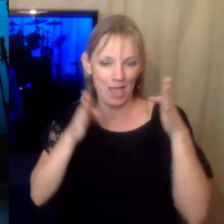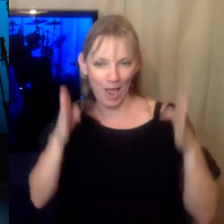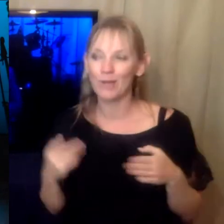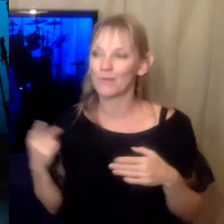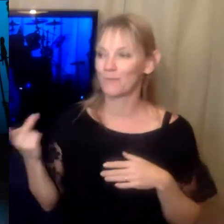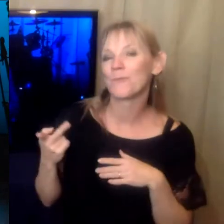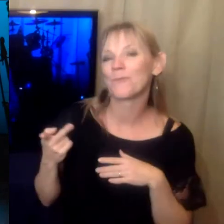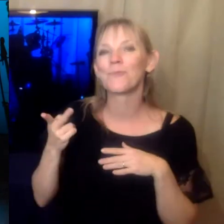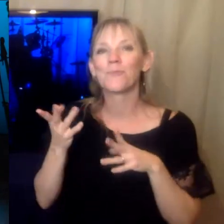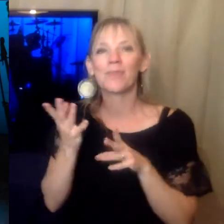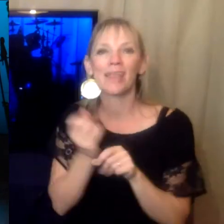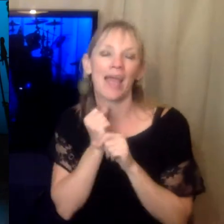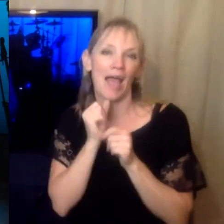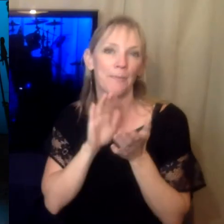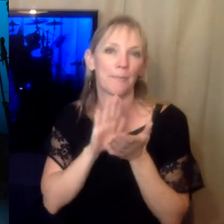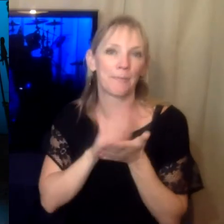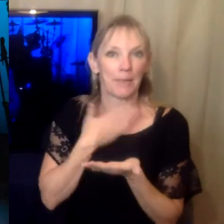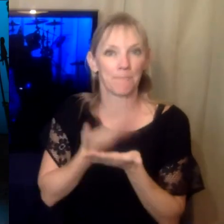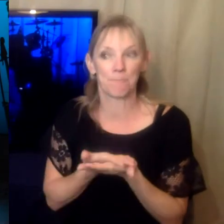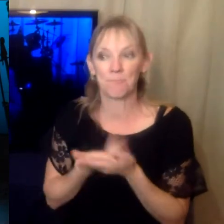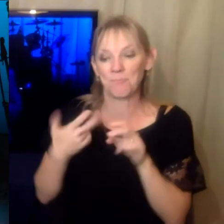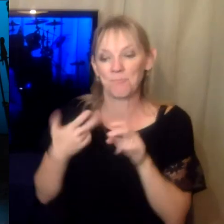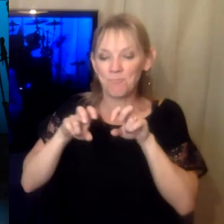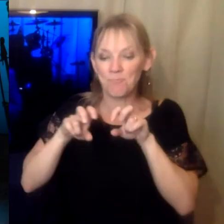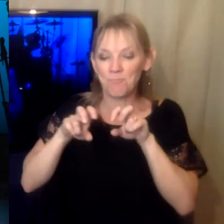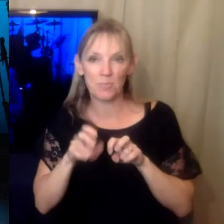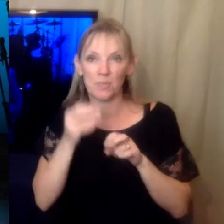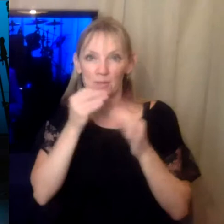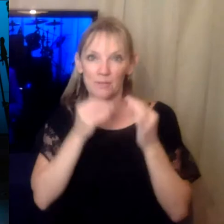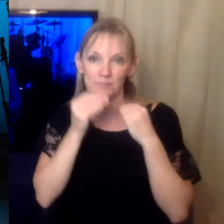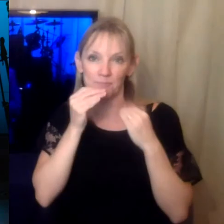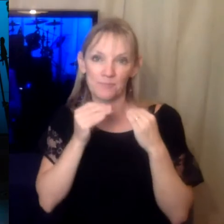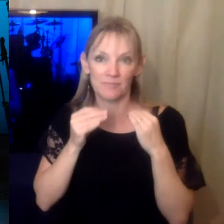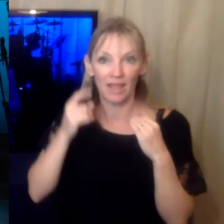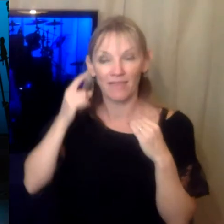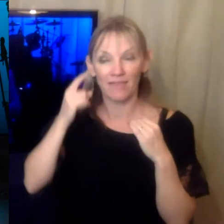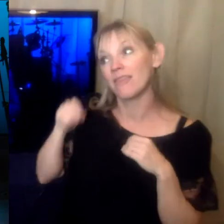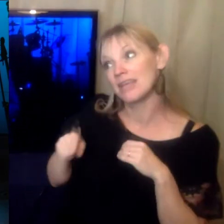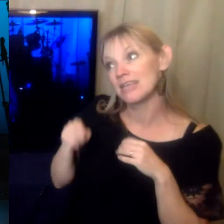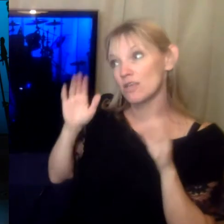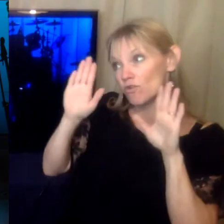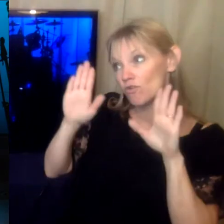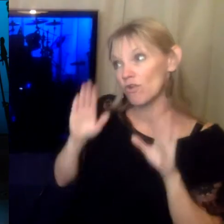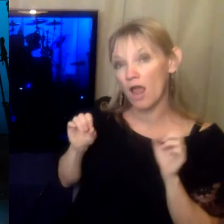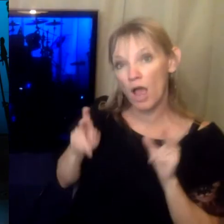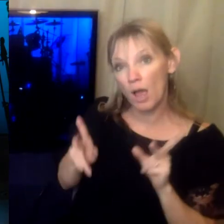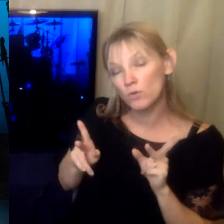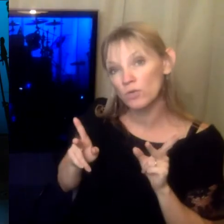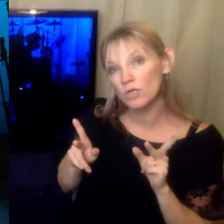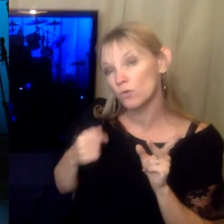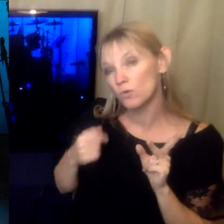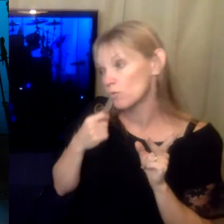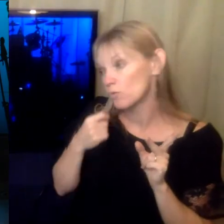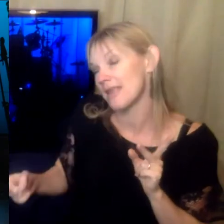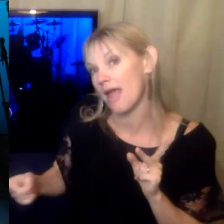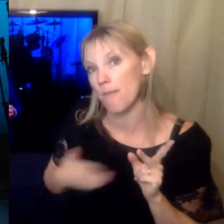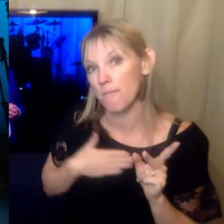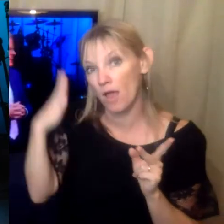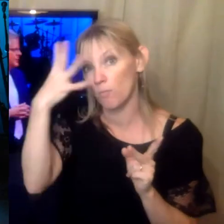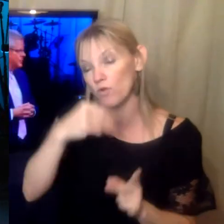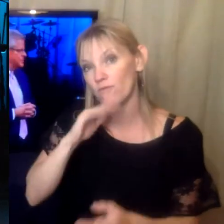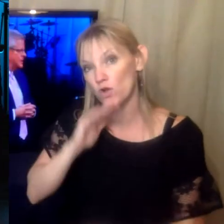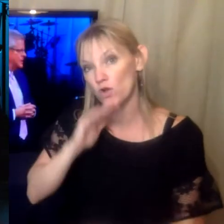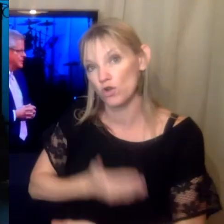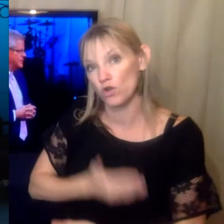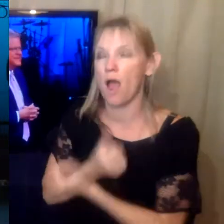pancakes, and as they sat down, the dad thought, well, this would be a great opportunity to tell my beautiful daughter how much I love